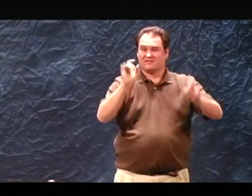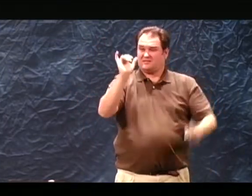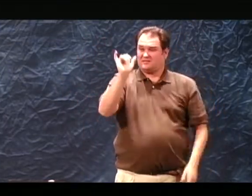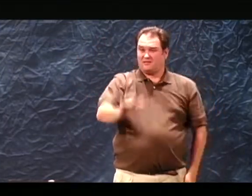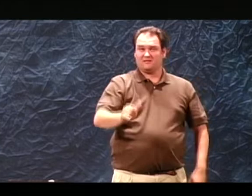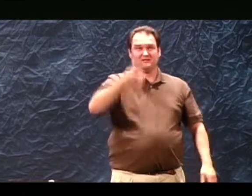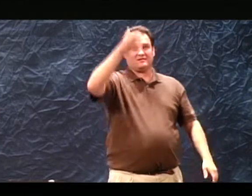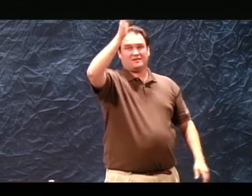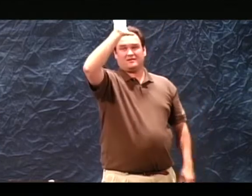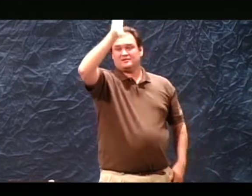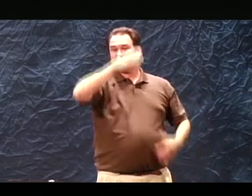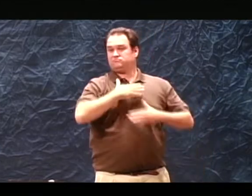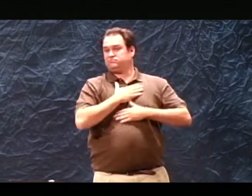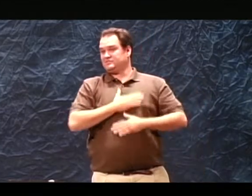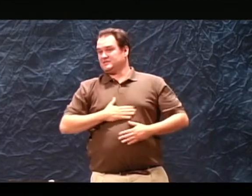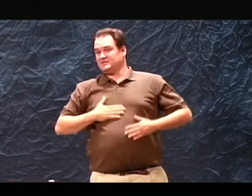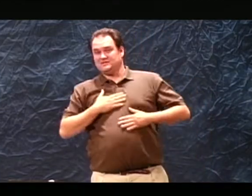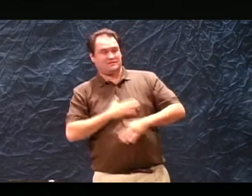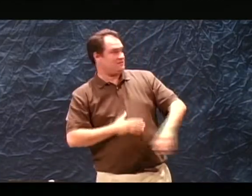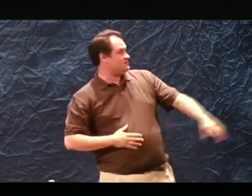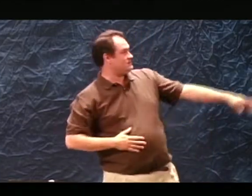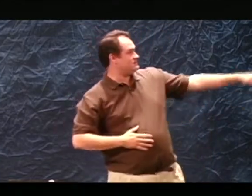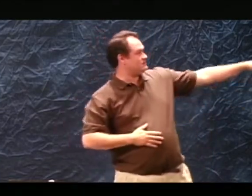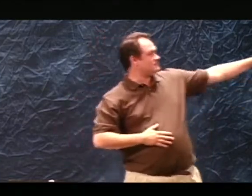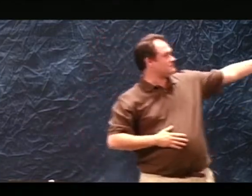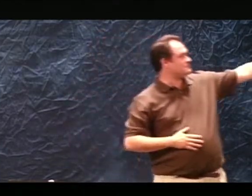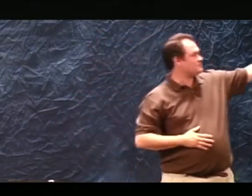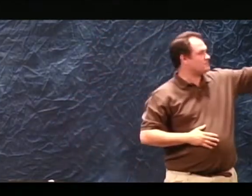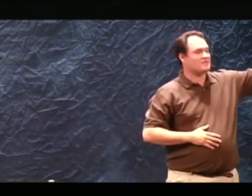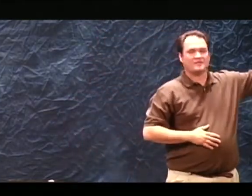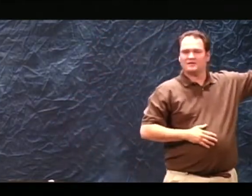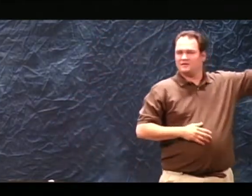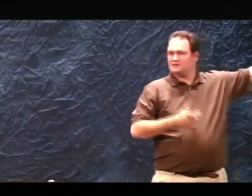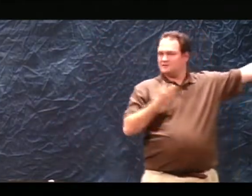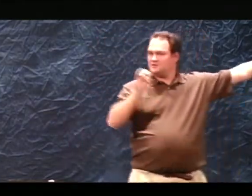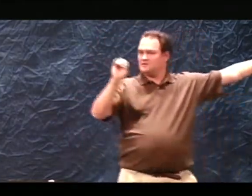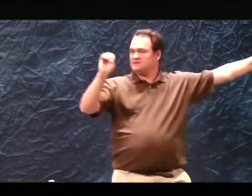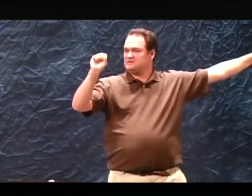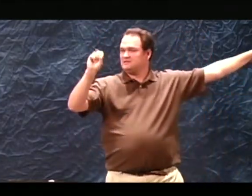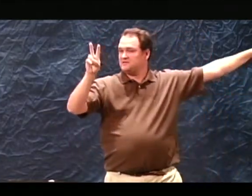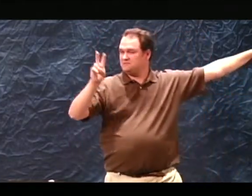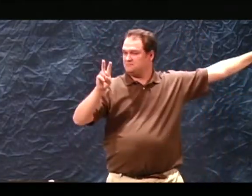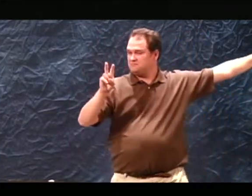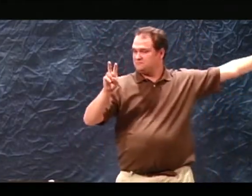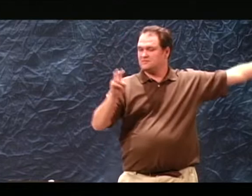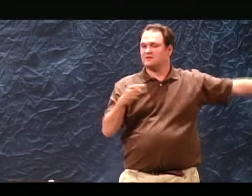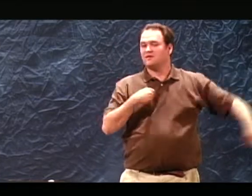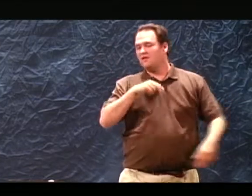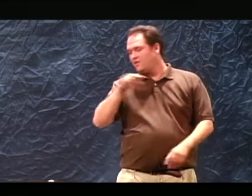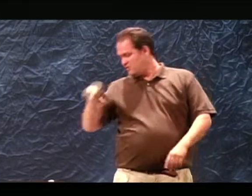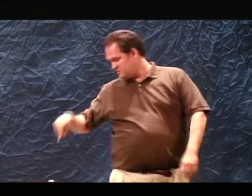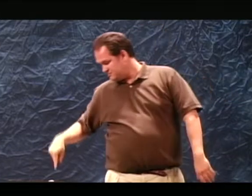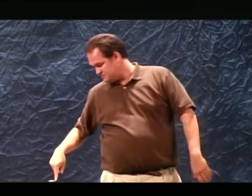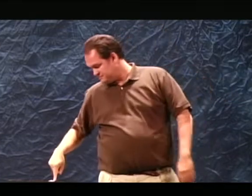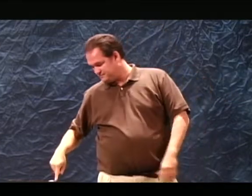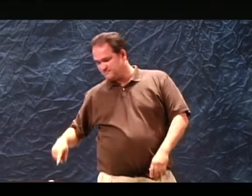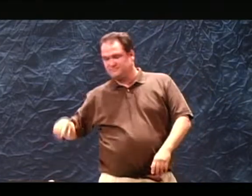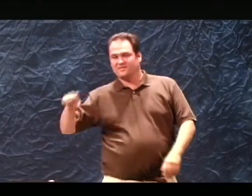is so much more important than their gift but god is pleased to give each of us gifts